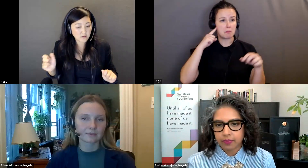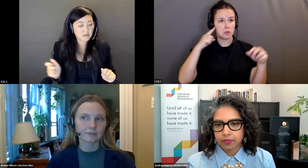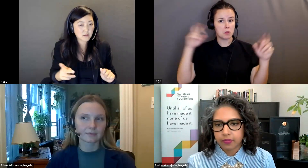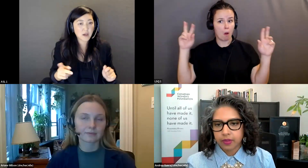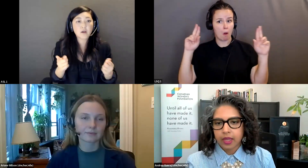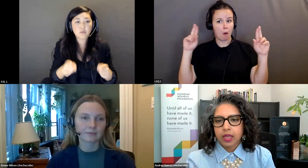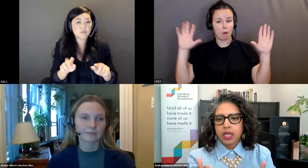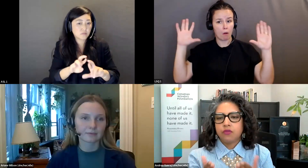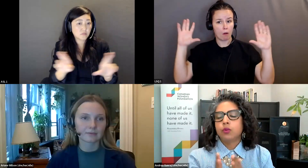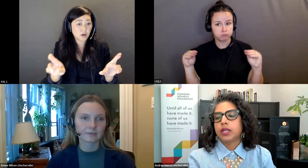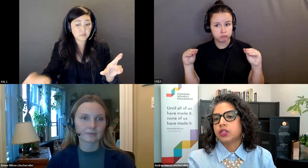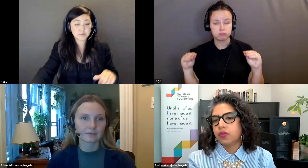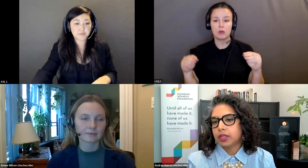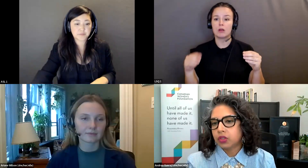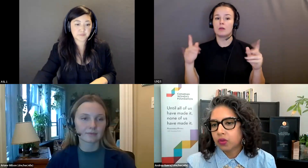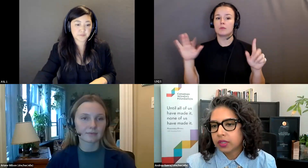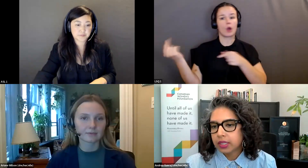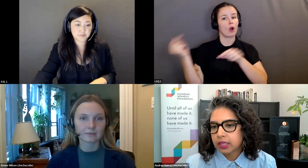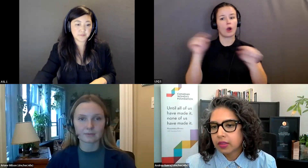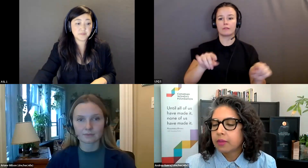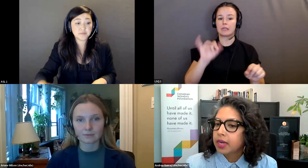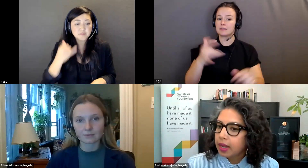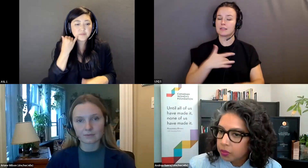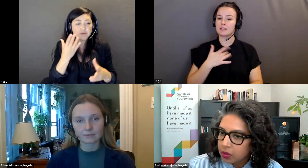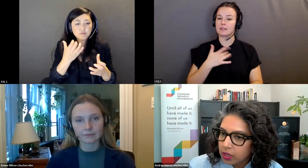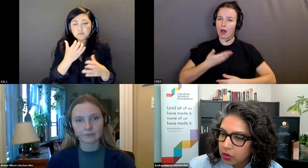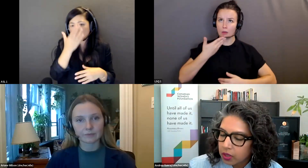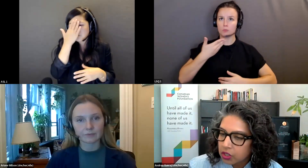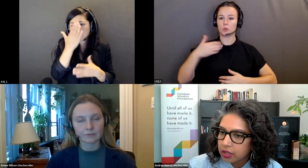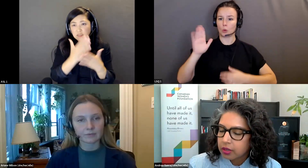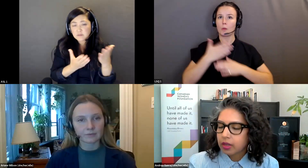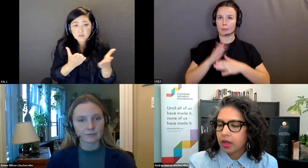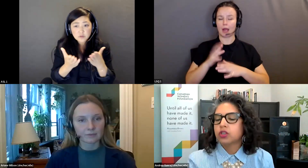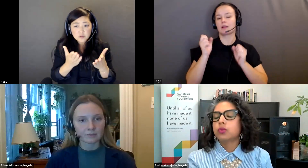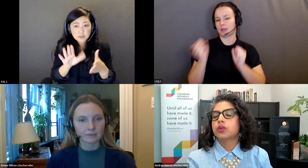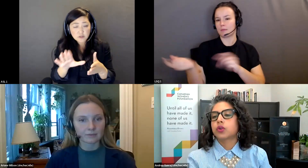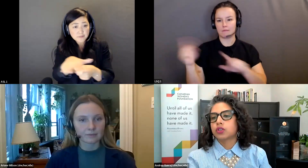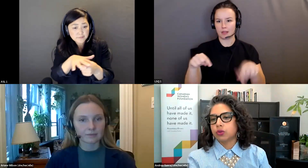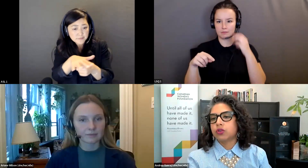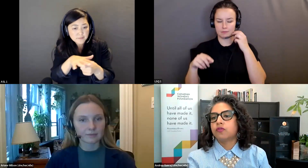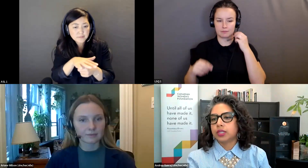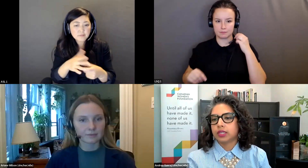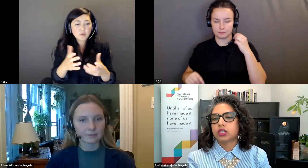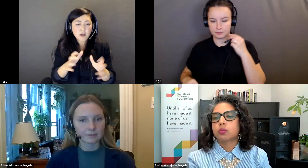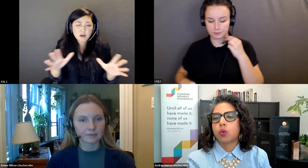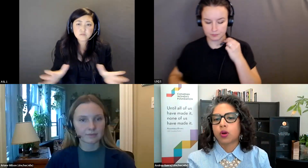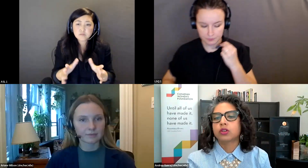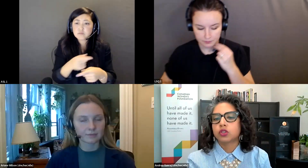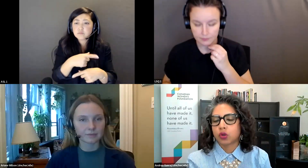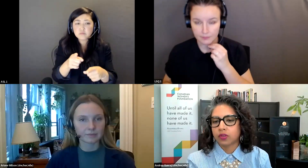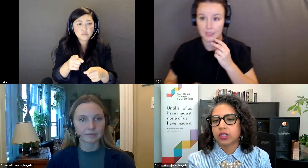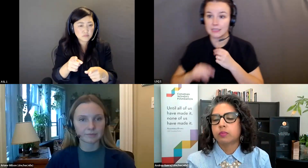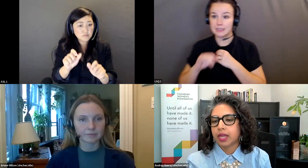ready. If you would like to find services that might help you in your region, I want to encourage you to visit the